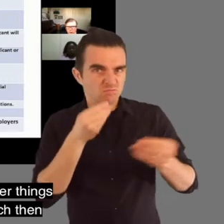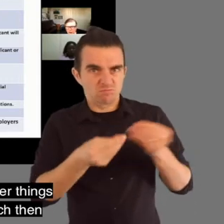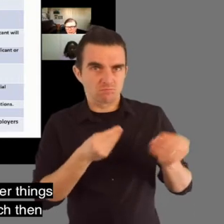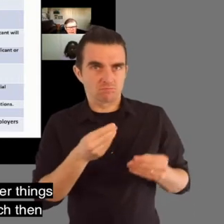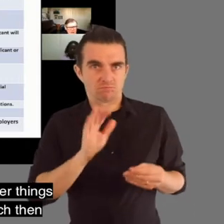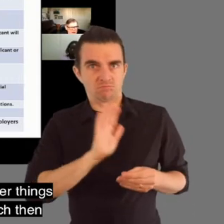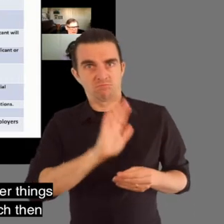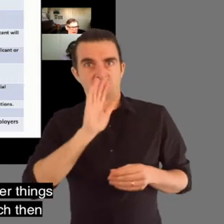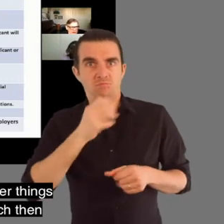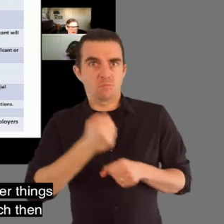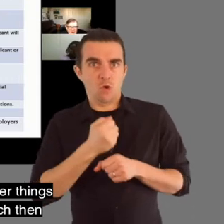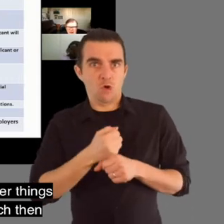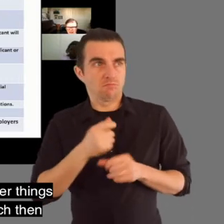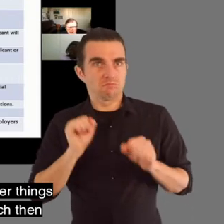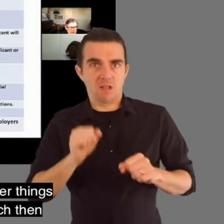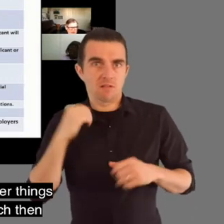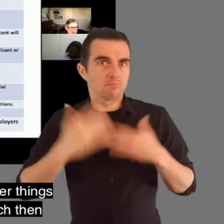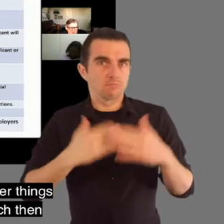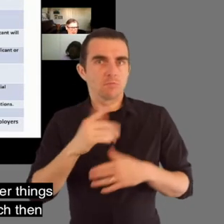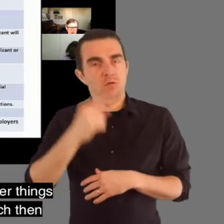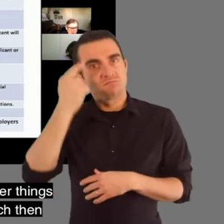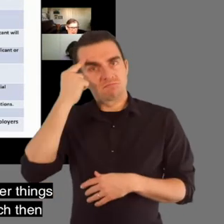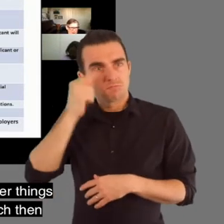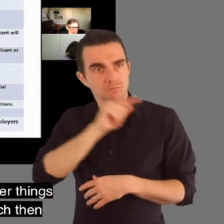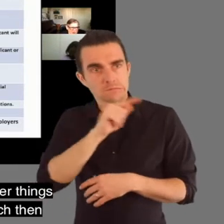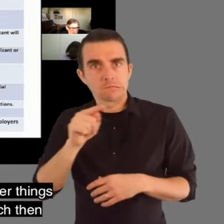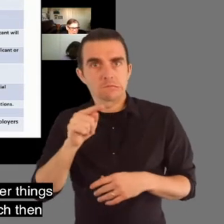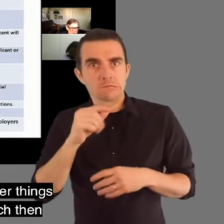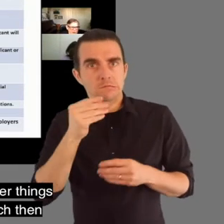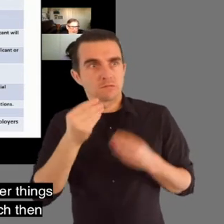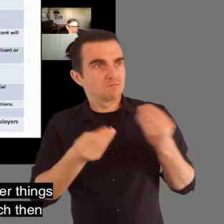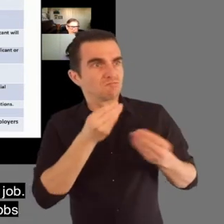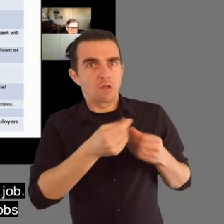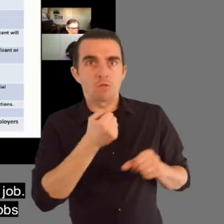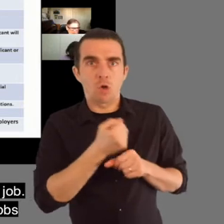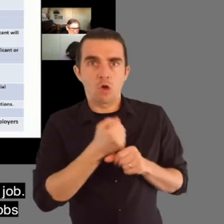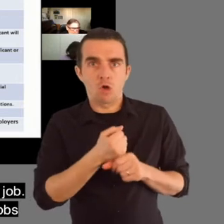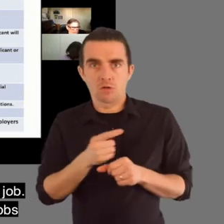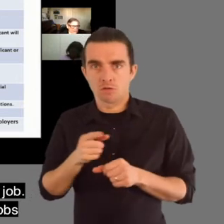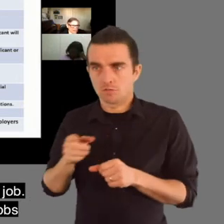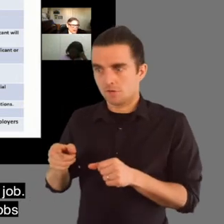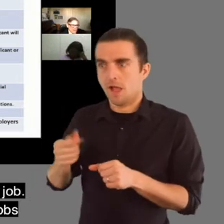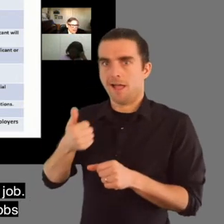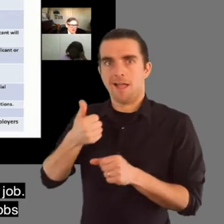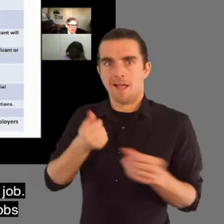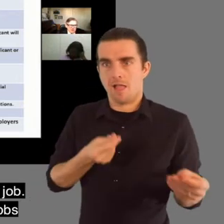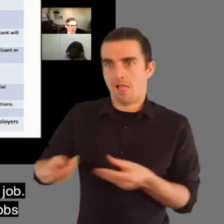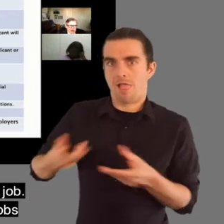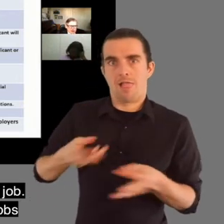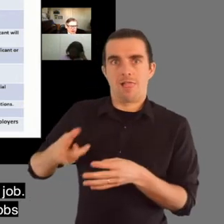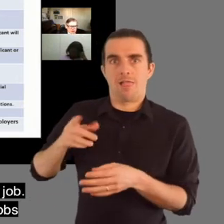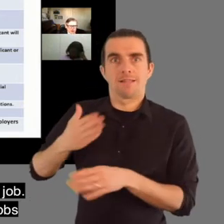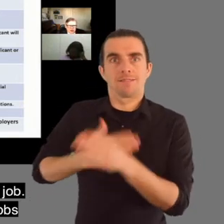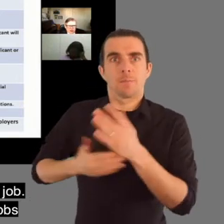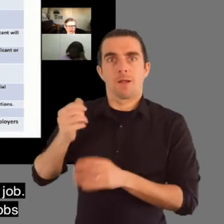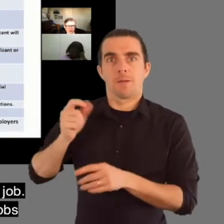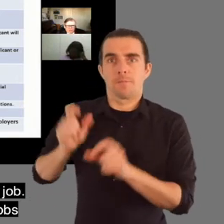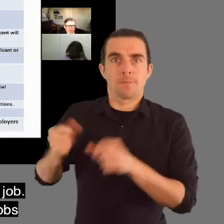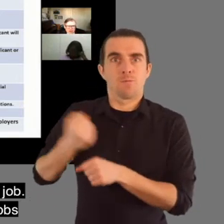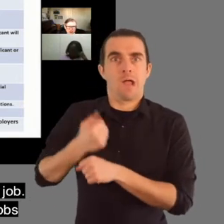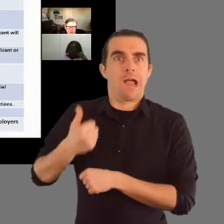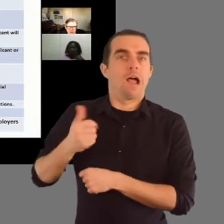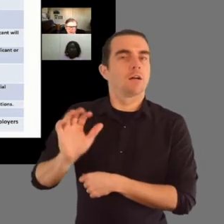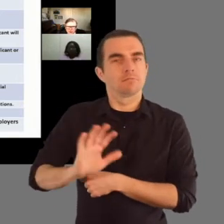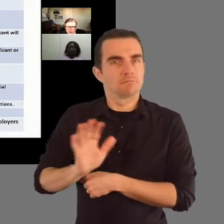job. So often people are given other things to do that are not essential, which then prevent them from doing the job. Don't assume that certain